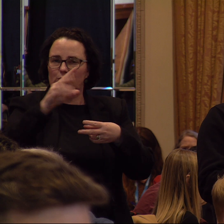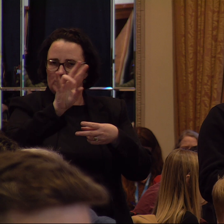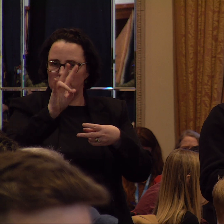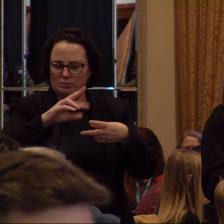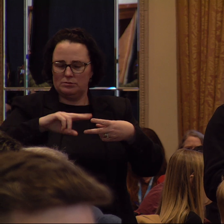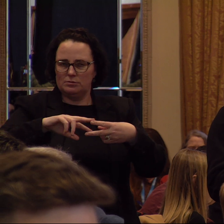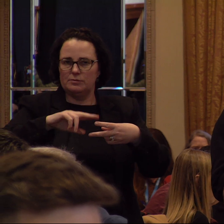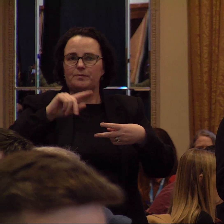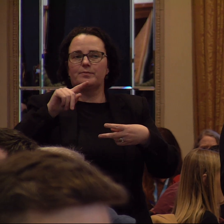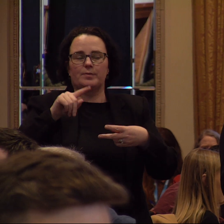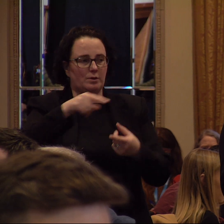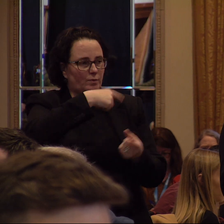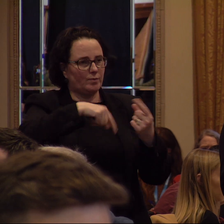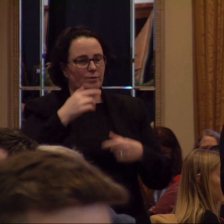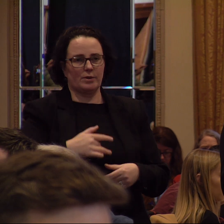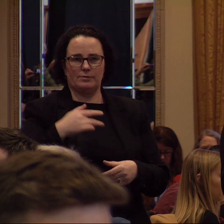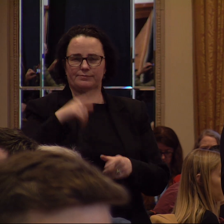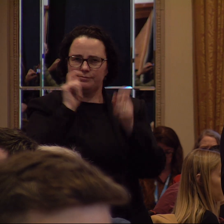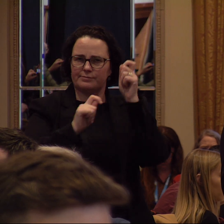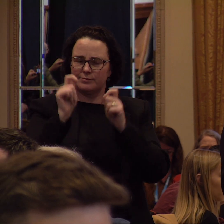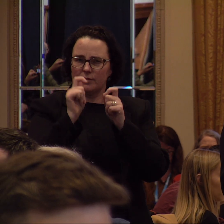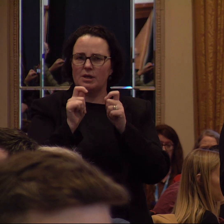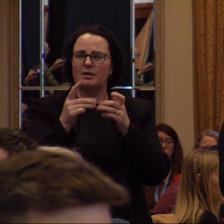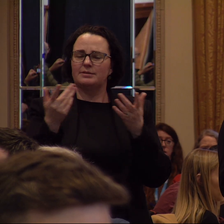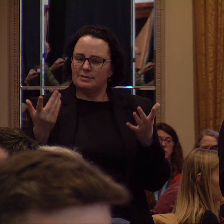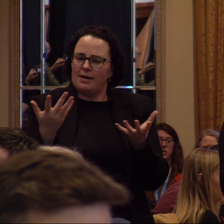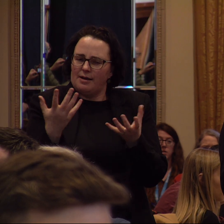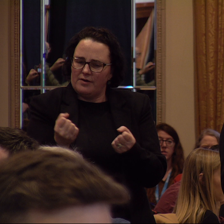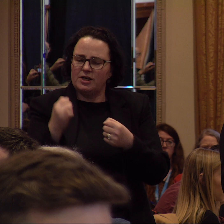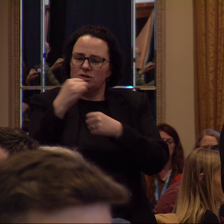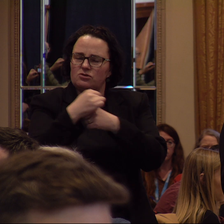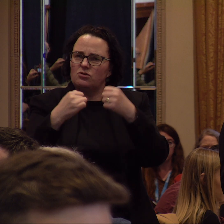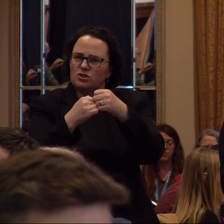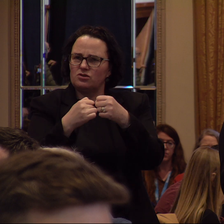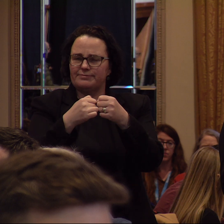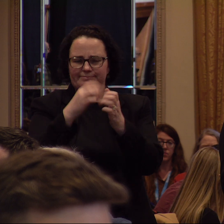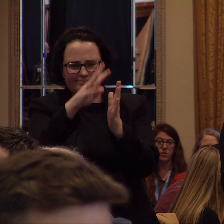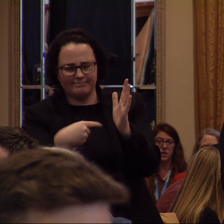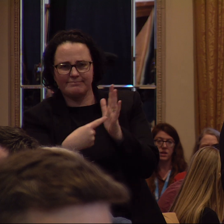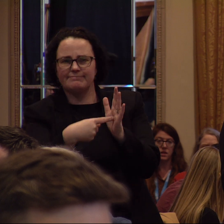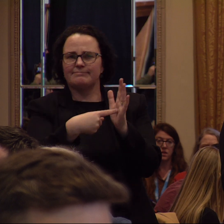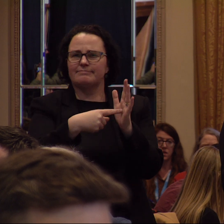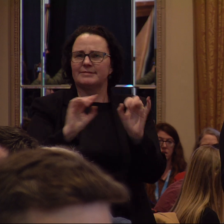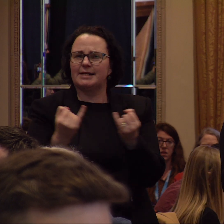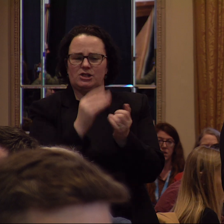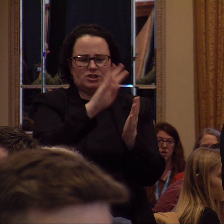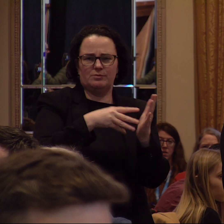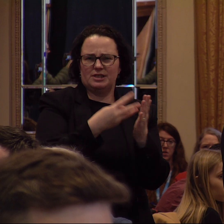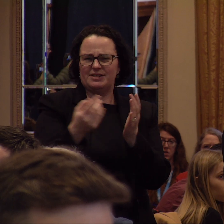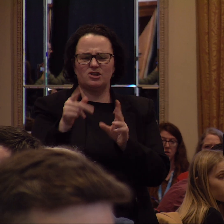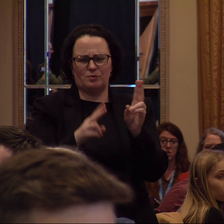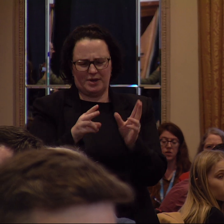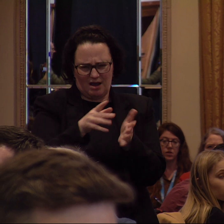the citizens at this table considered that structural problems created by timetabling clashes should be